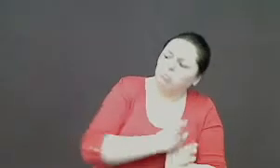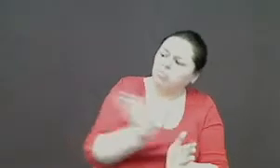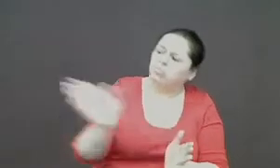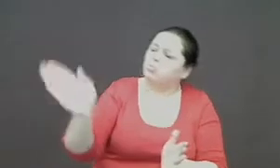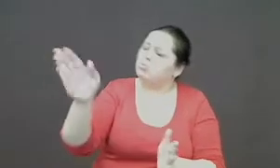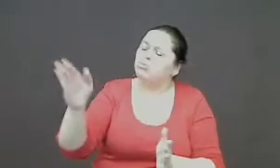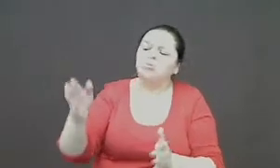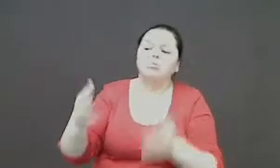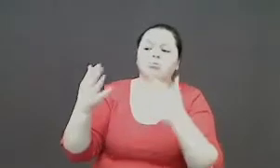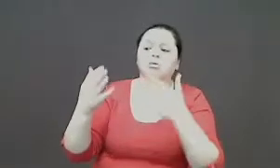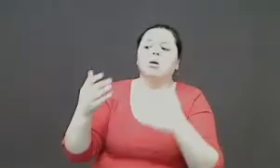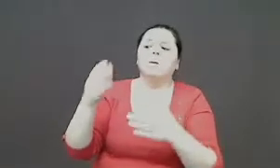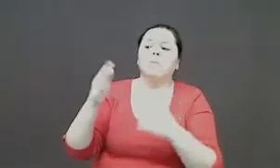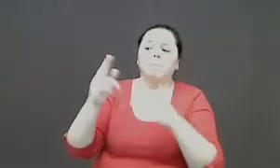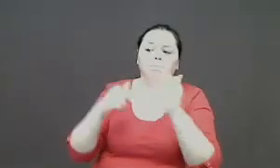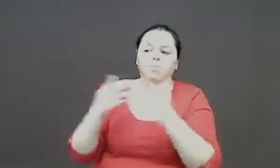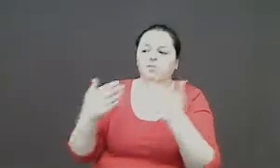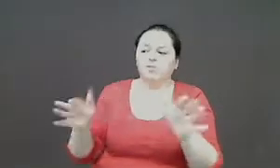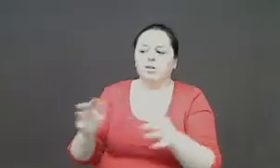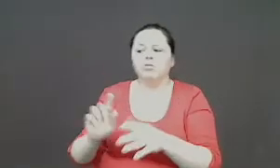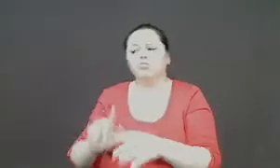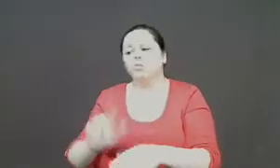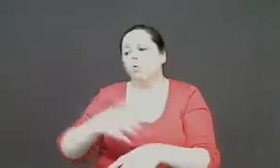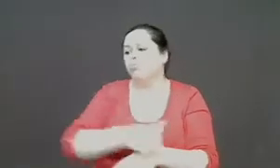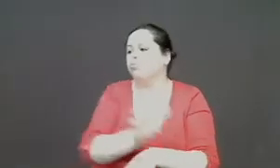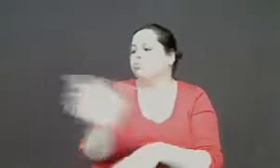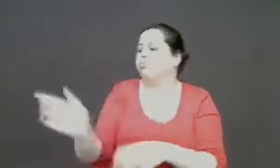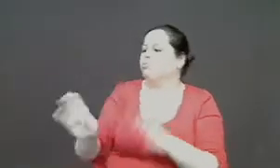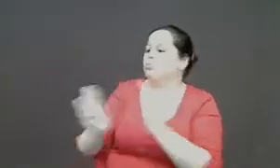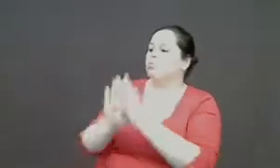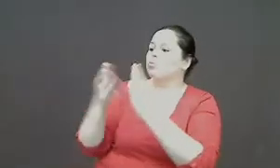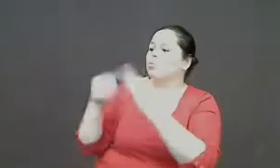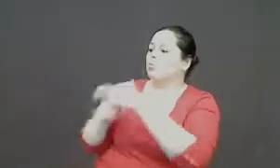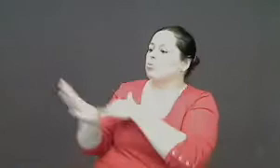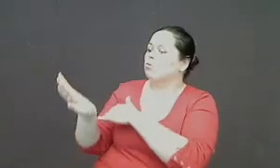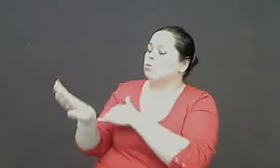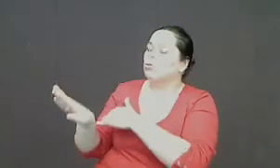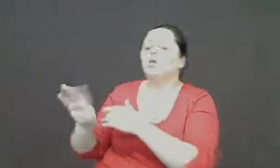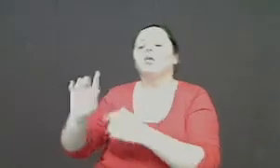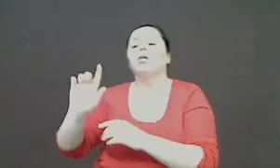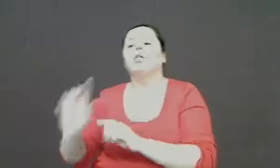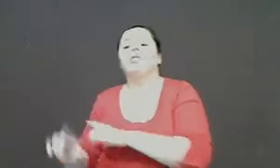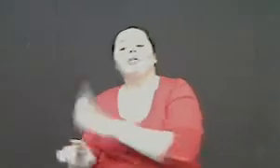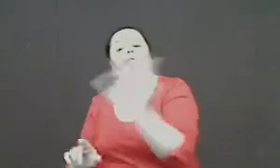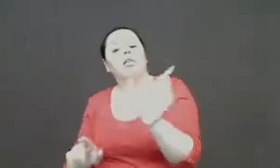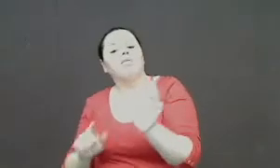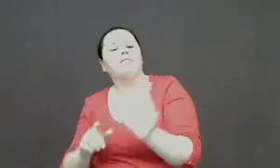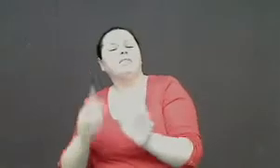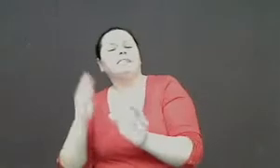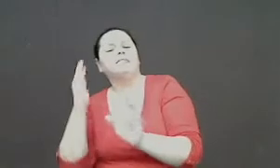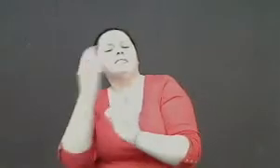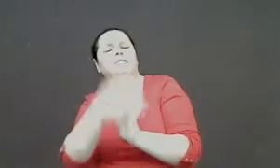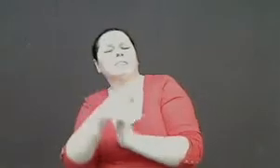building and turn right and go out the door and turn left and go about 100 yards, you'll come to